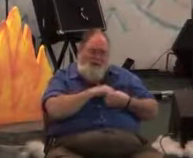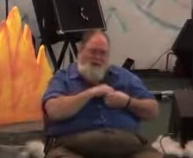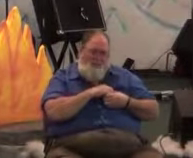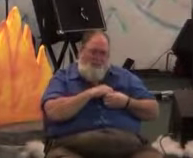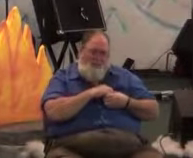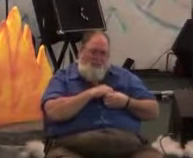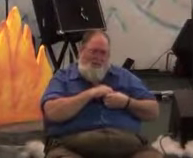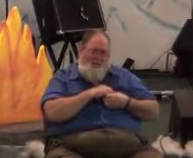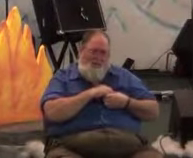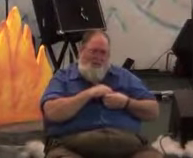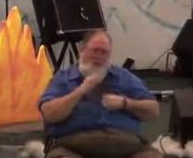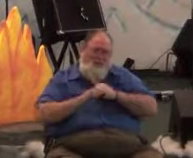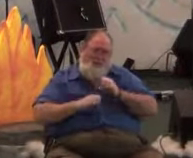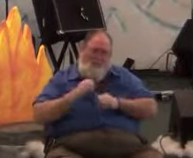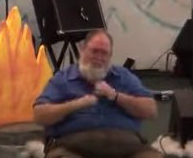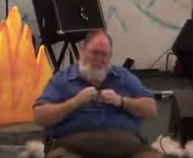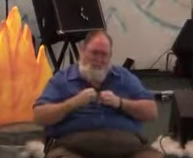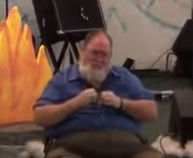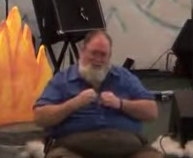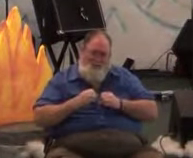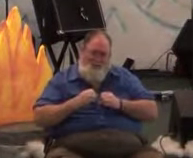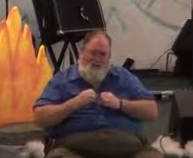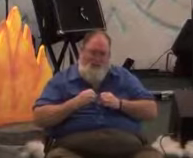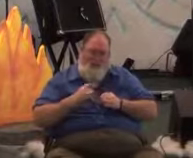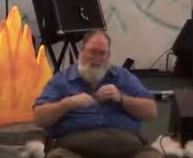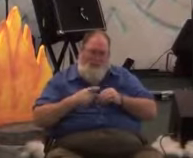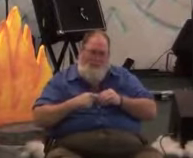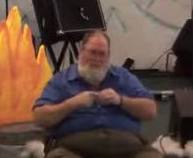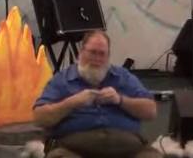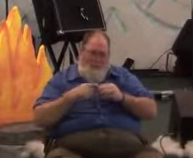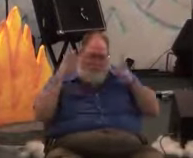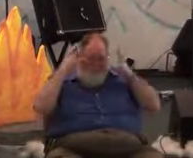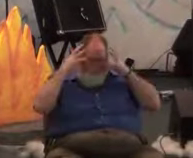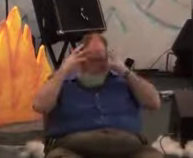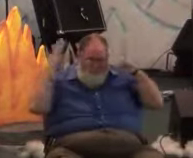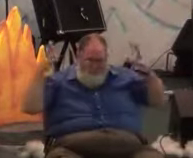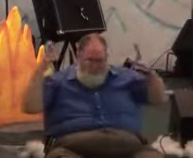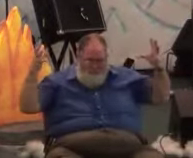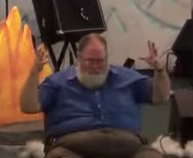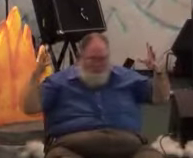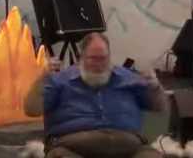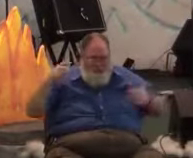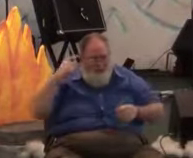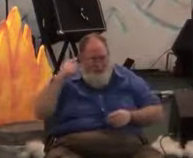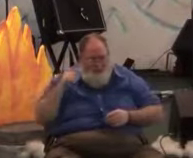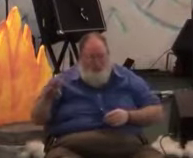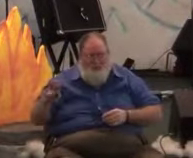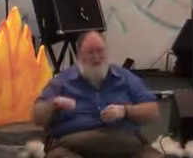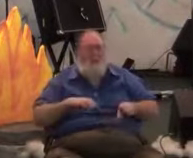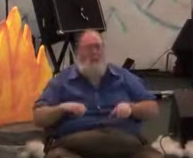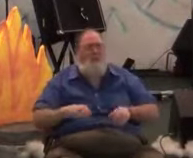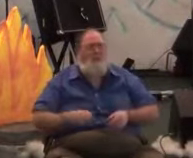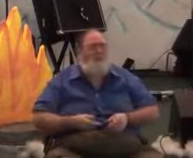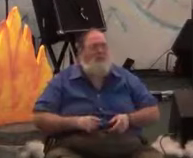personal status or accomplishments. It was funny, Mark and I sat back there yesterday morning having our